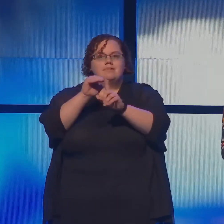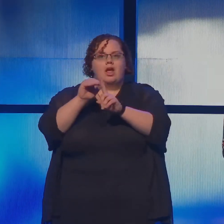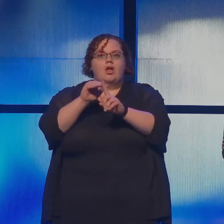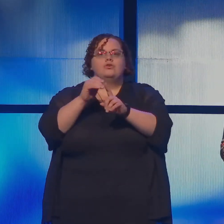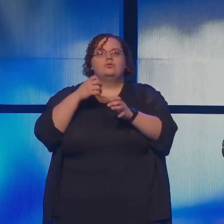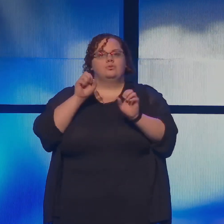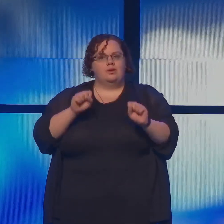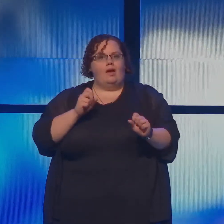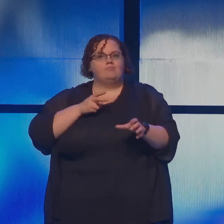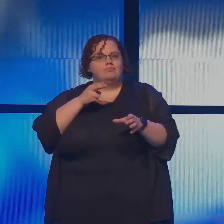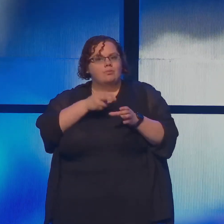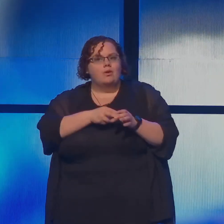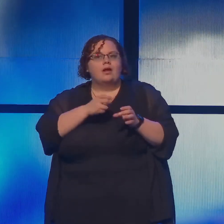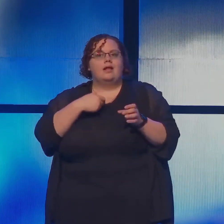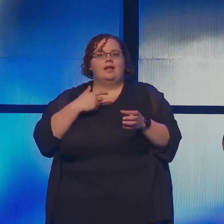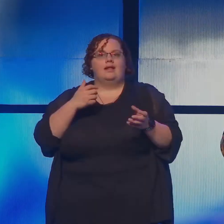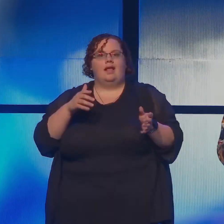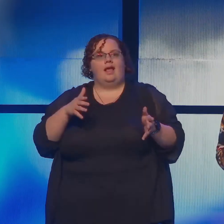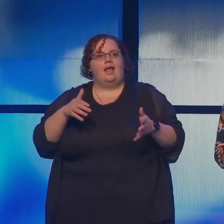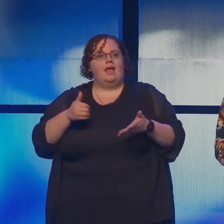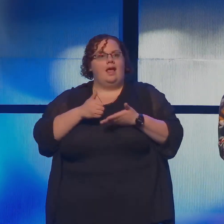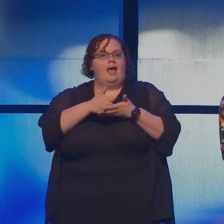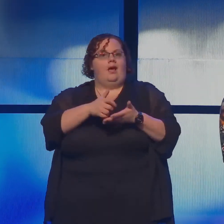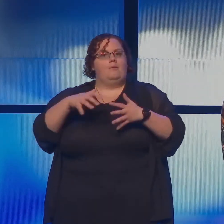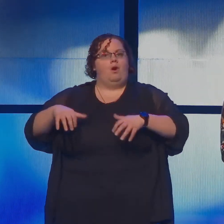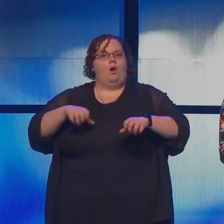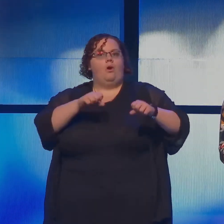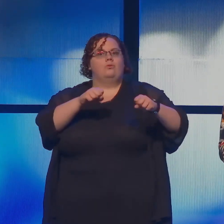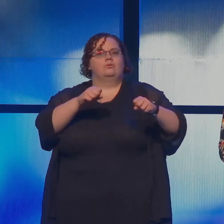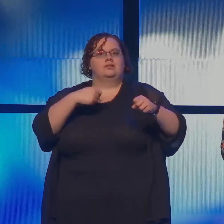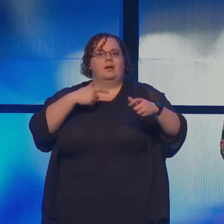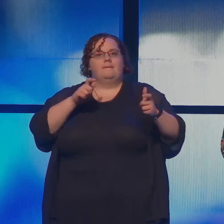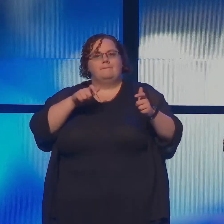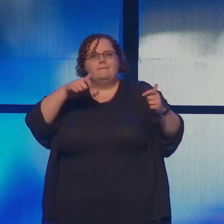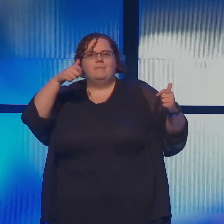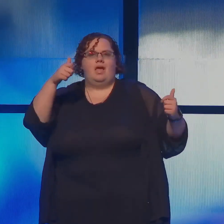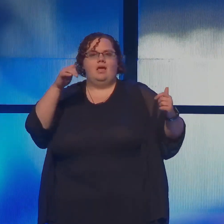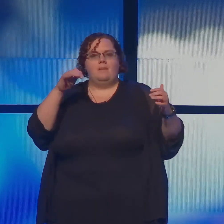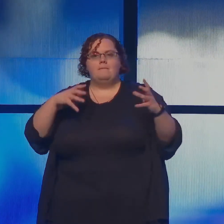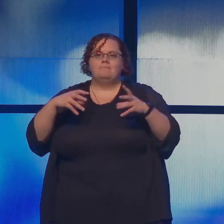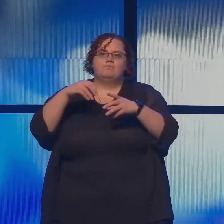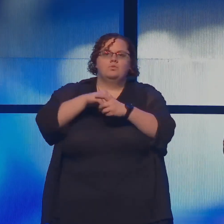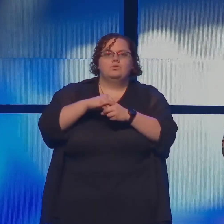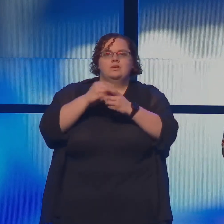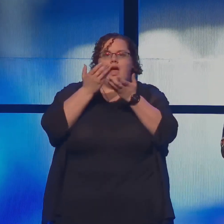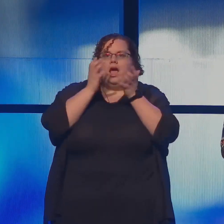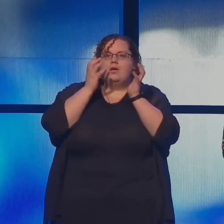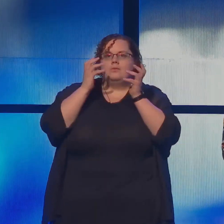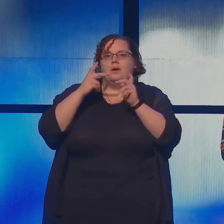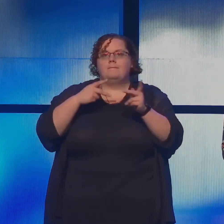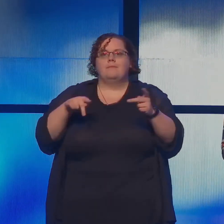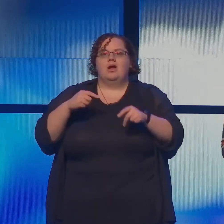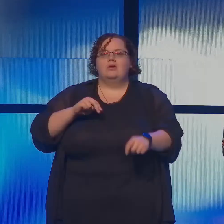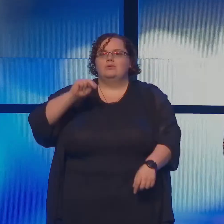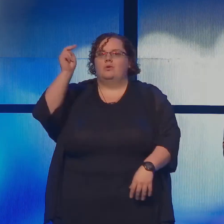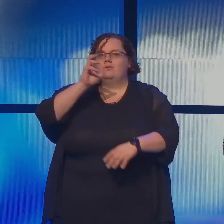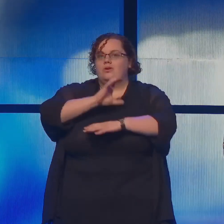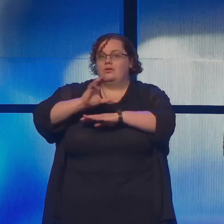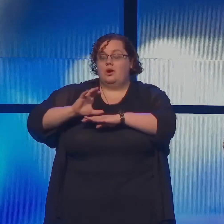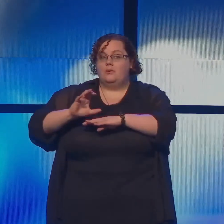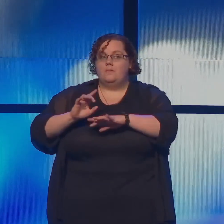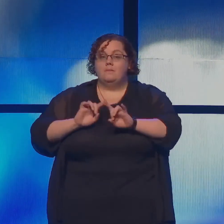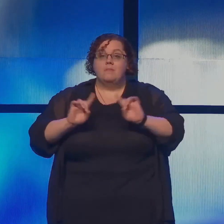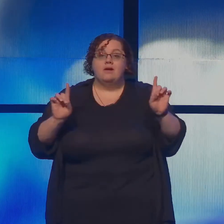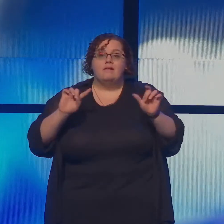get involved to help throw the biggest and the most inclusive Halloween party in northern Colorado. But